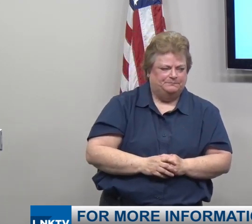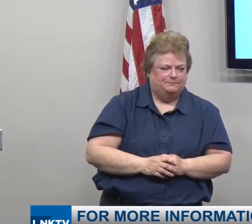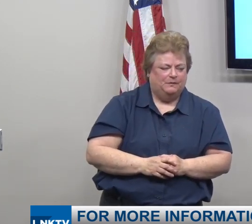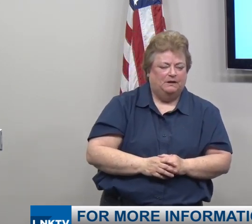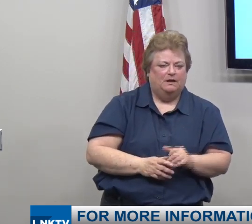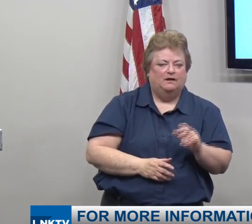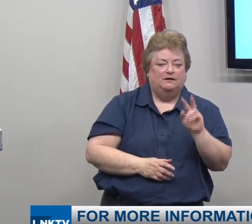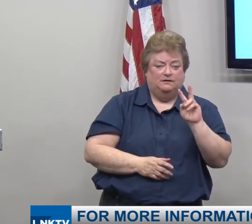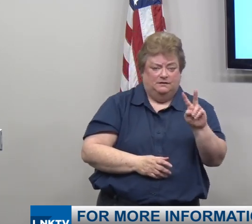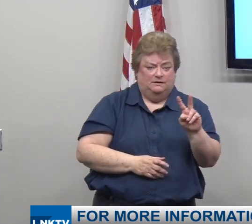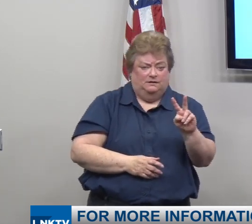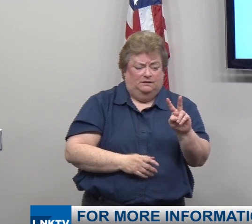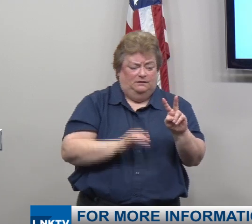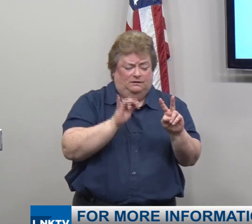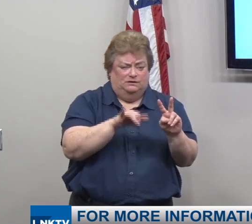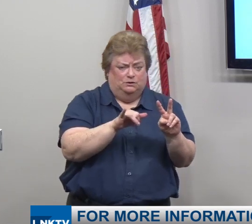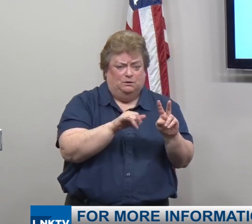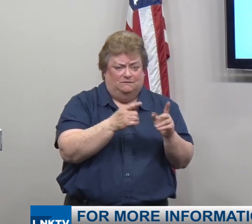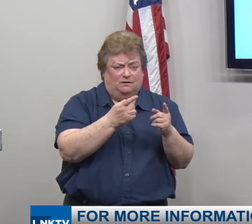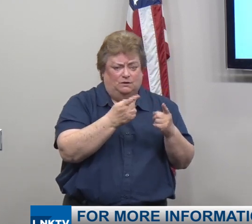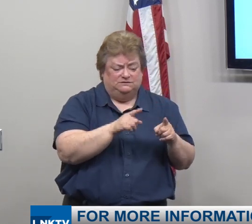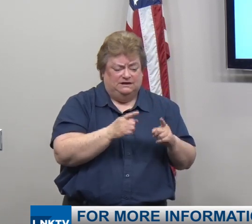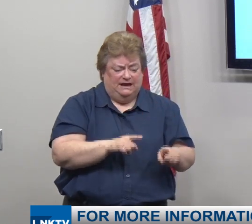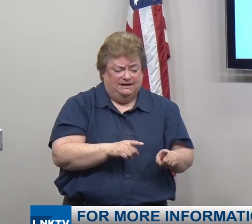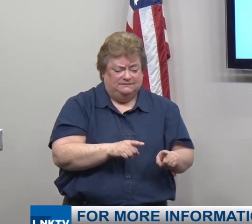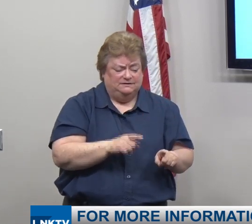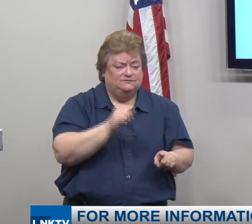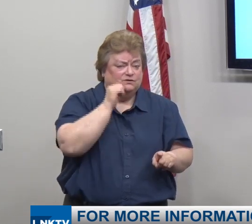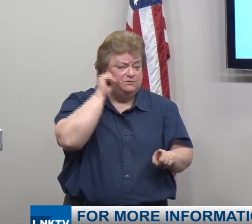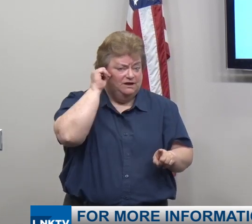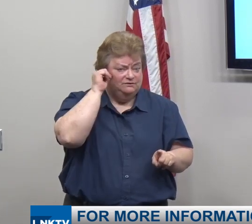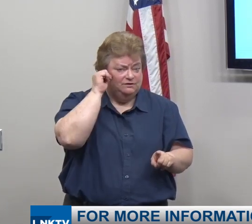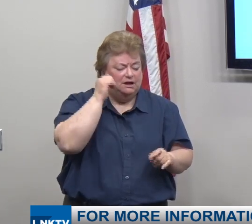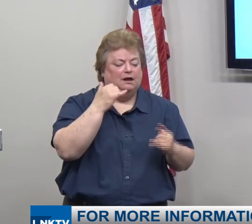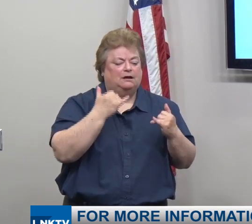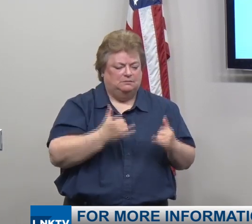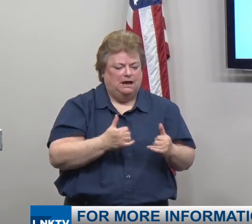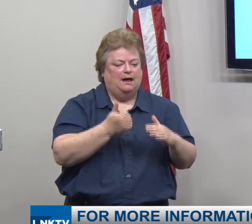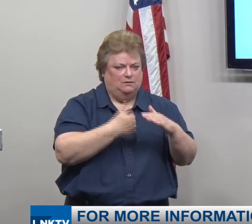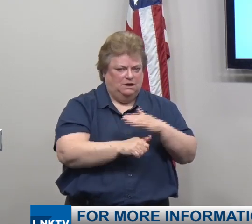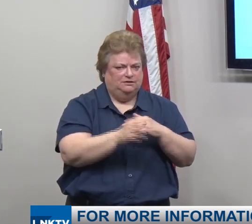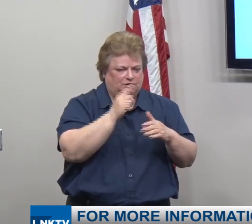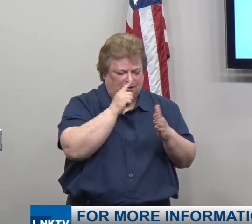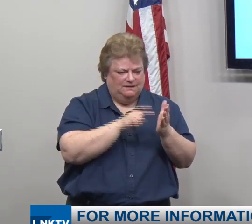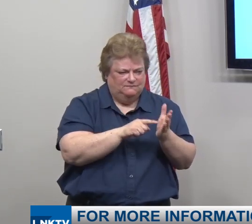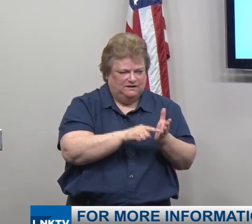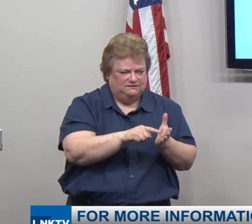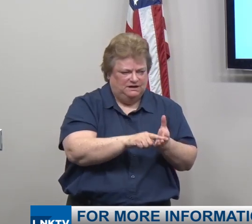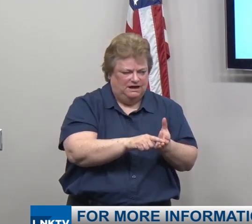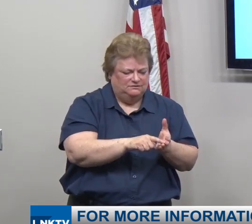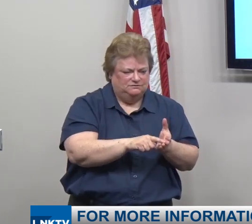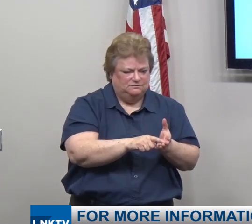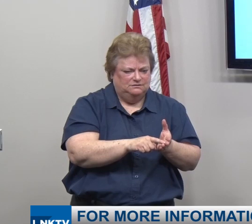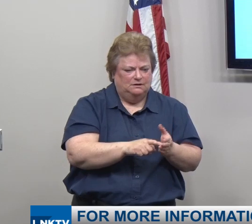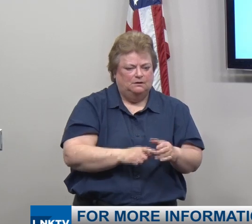2 of those cases from yesterday are under investigation, and